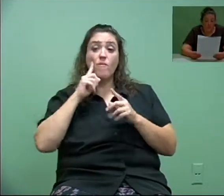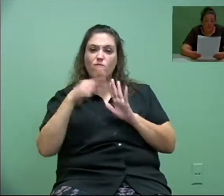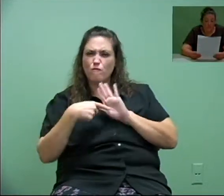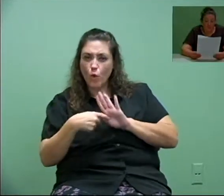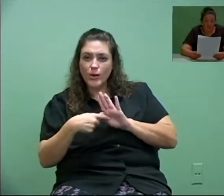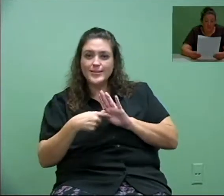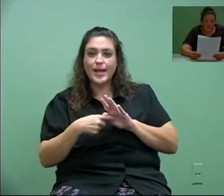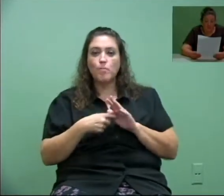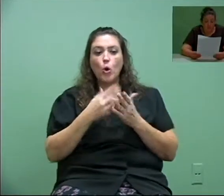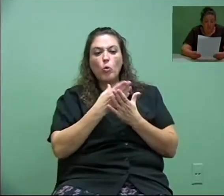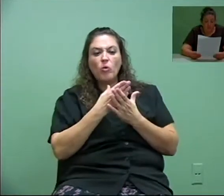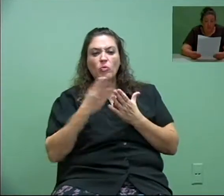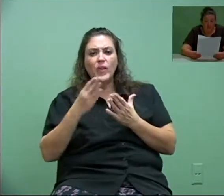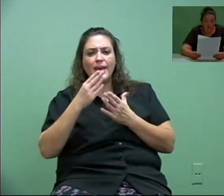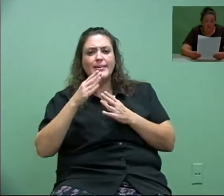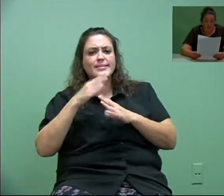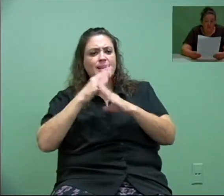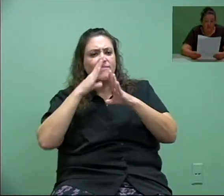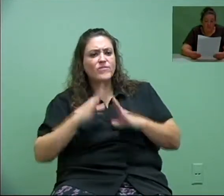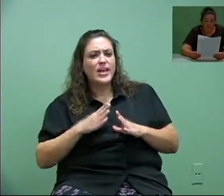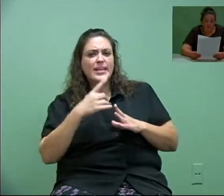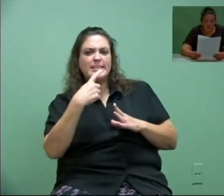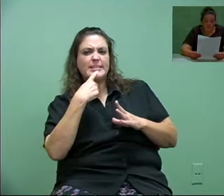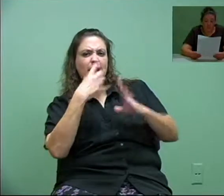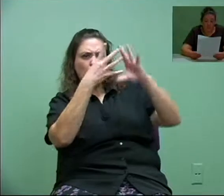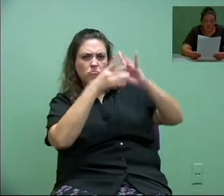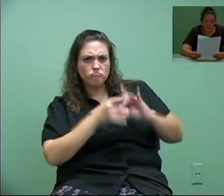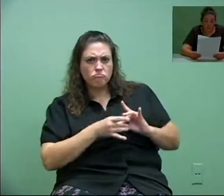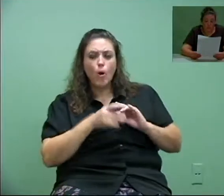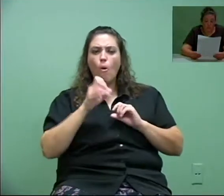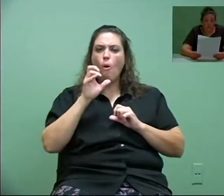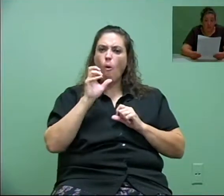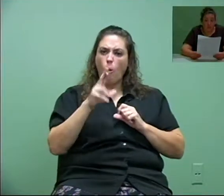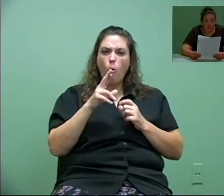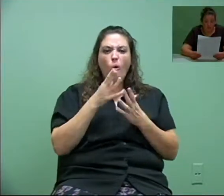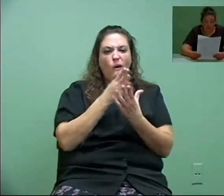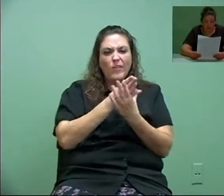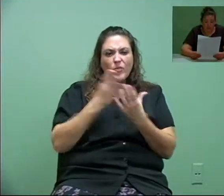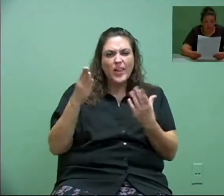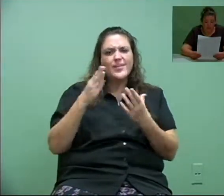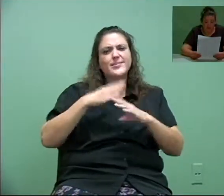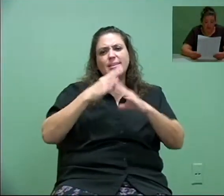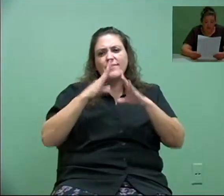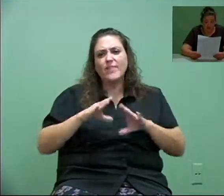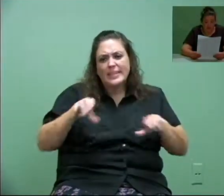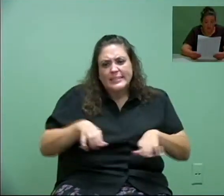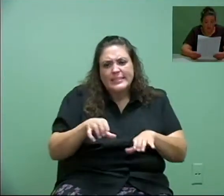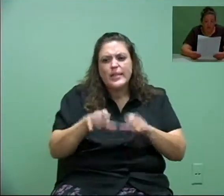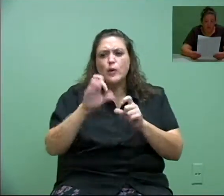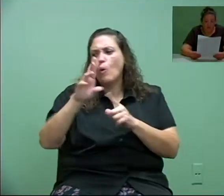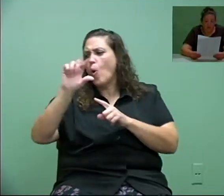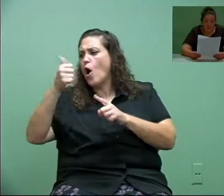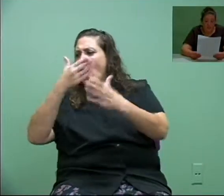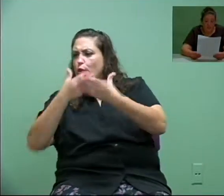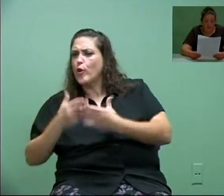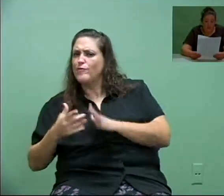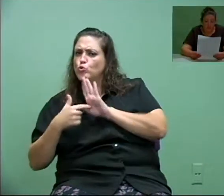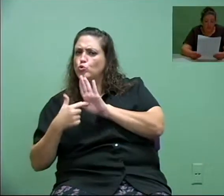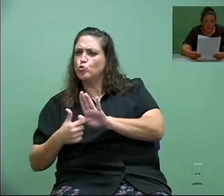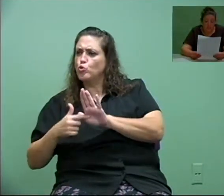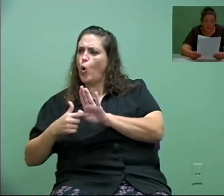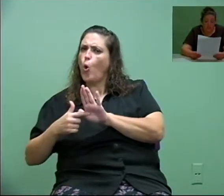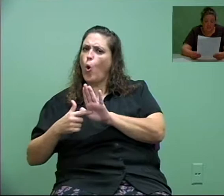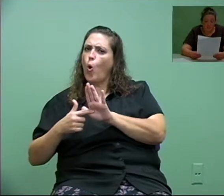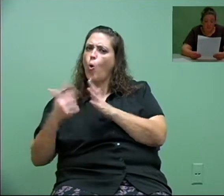said, what the defendant did, and any other evidence that shows what was in the defendant's mind. A